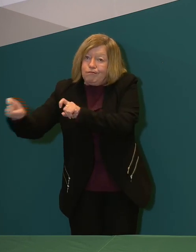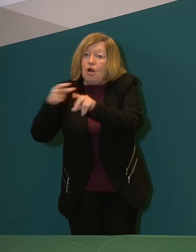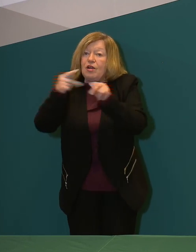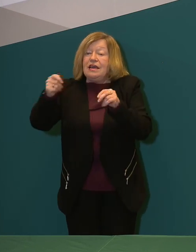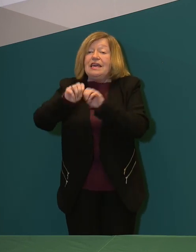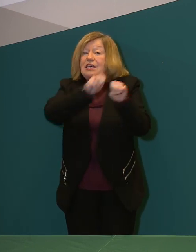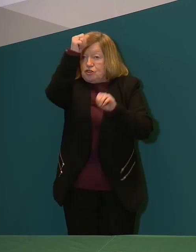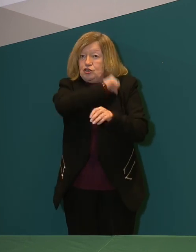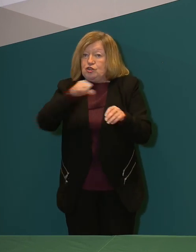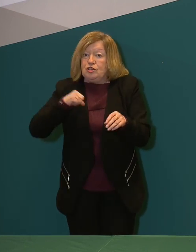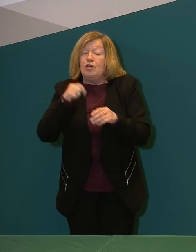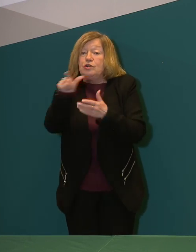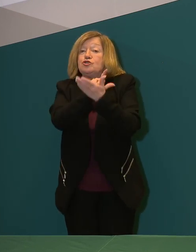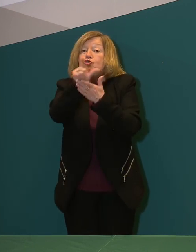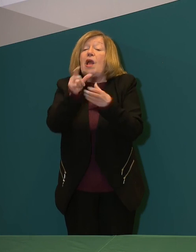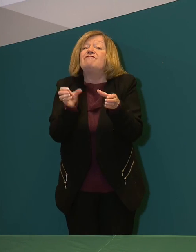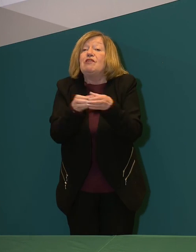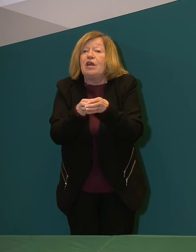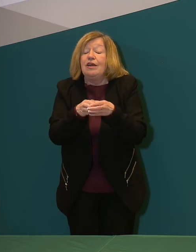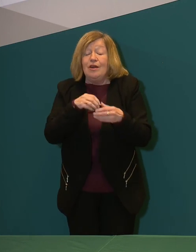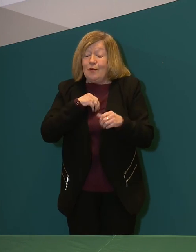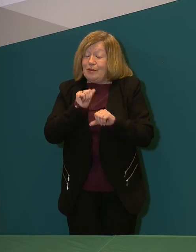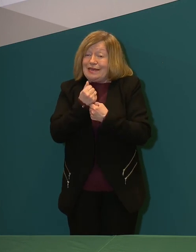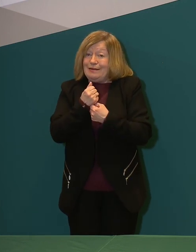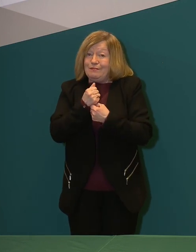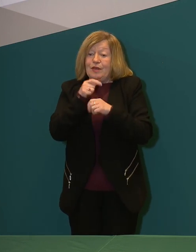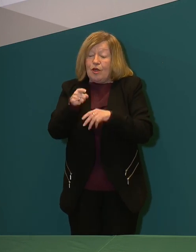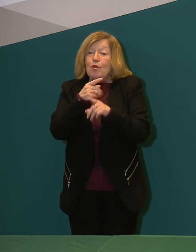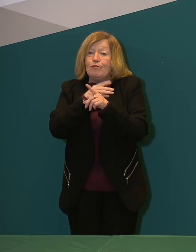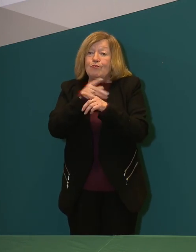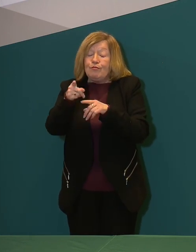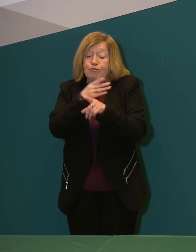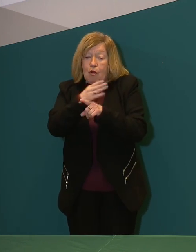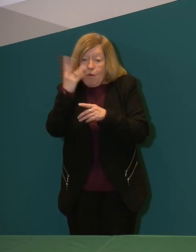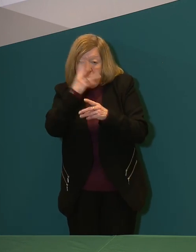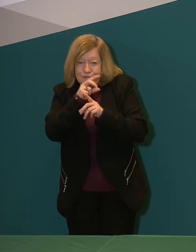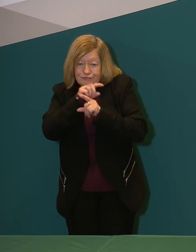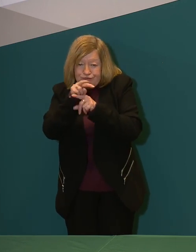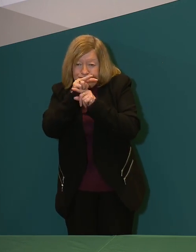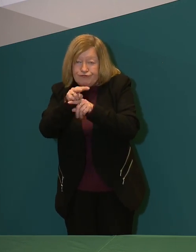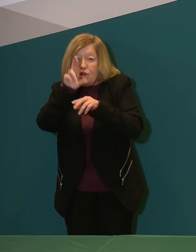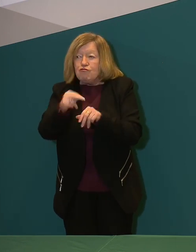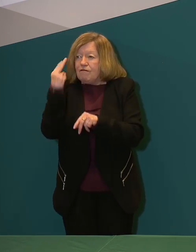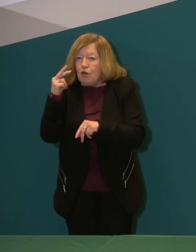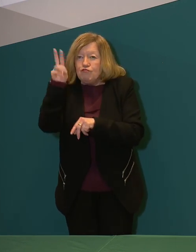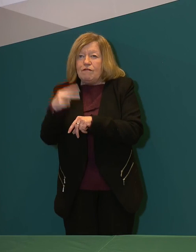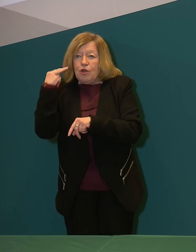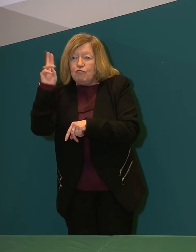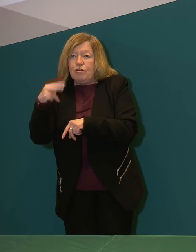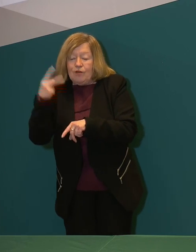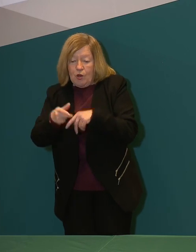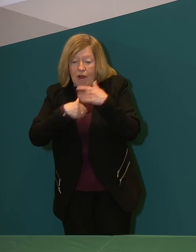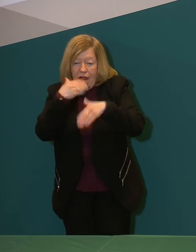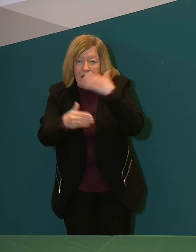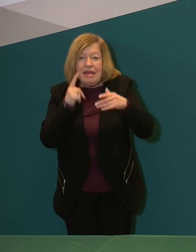Easter Sunday night, which is the 12th of April. We will keep the progress of this disease under review right the way through that period. We'll keep